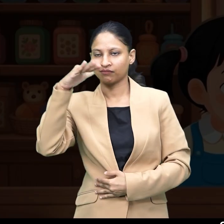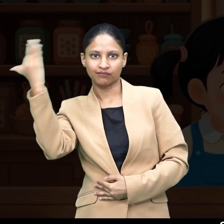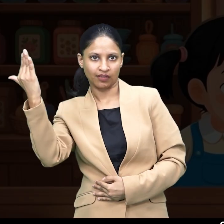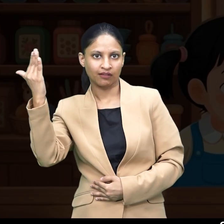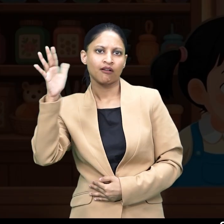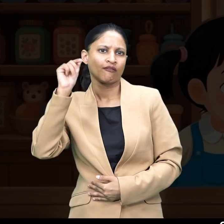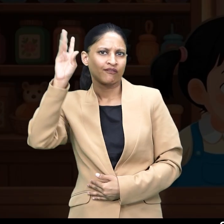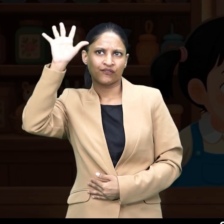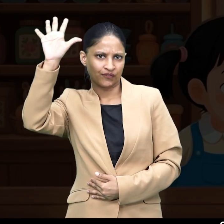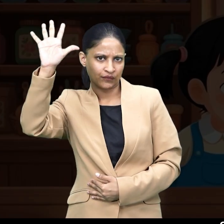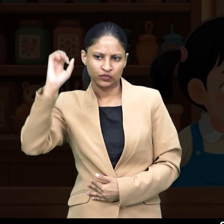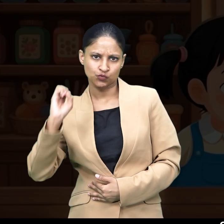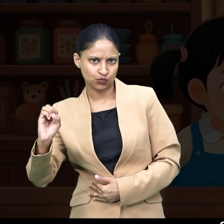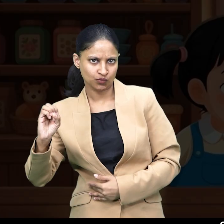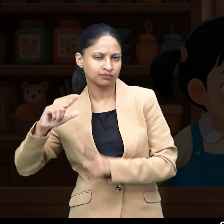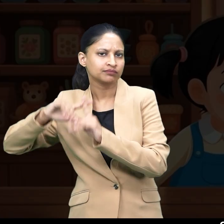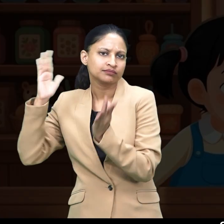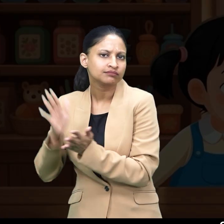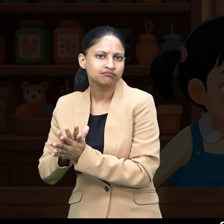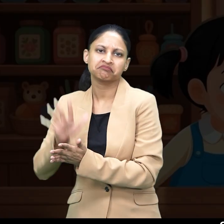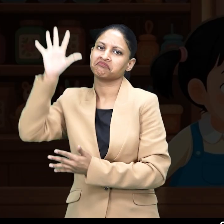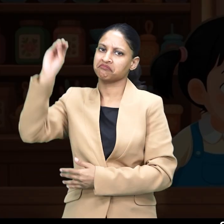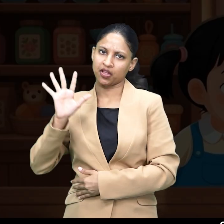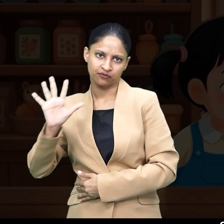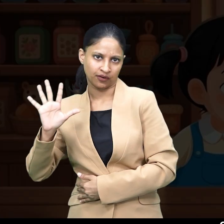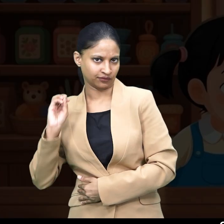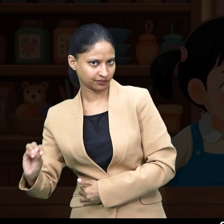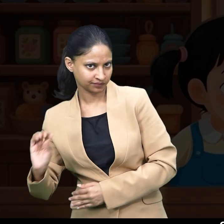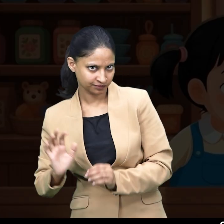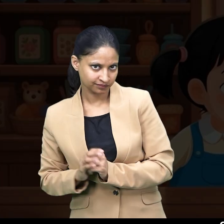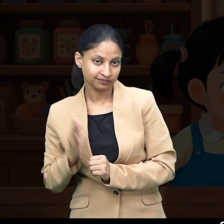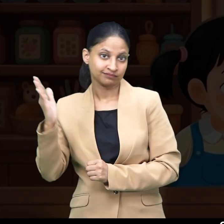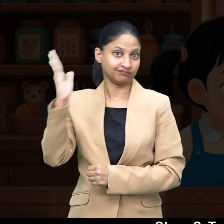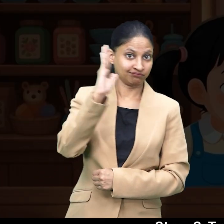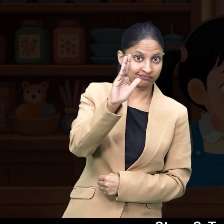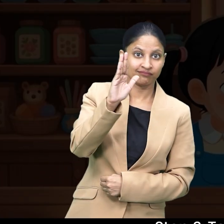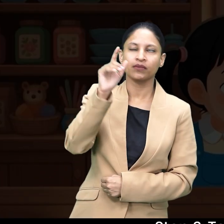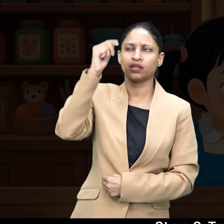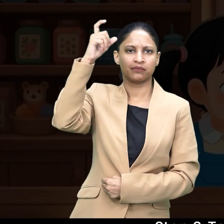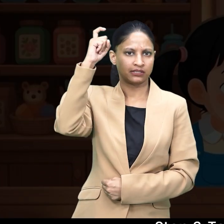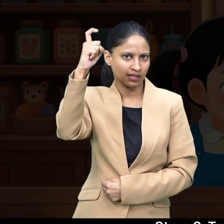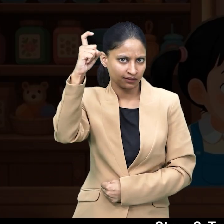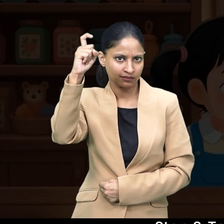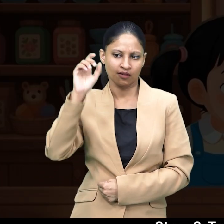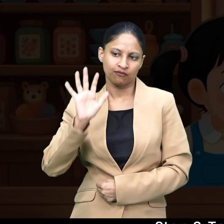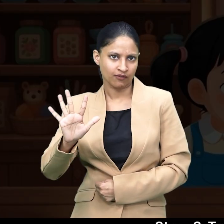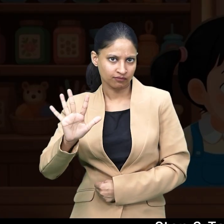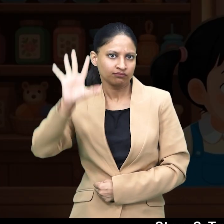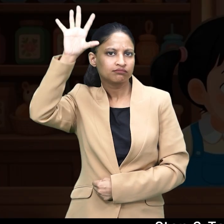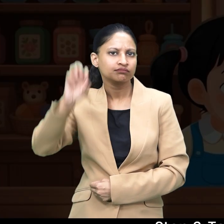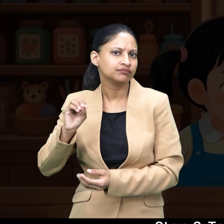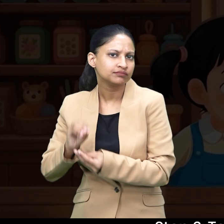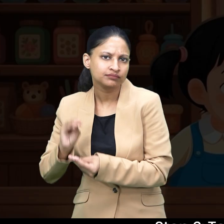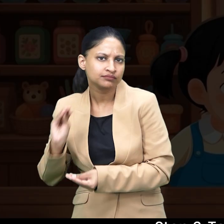Step 1. Ones. 5 plus 0 equals to 5. Step 2. Tens. 7